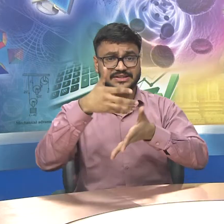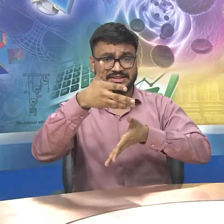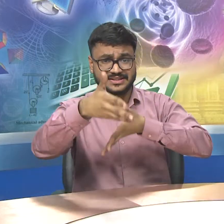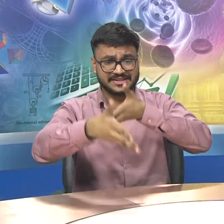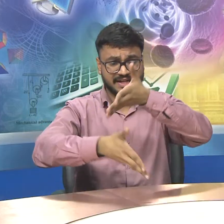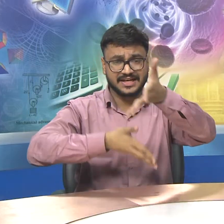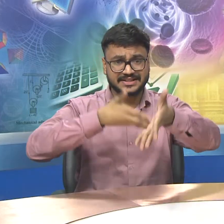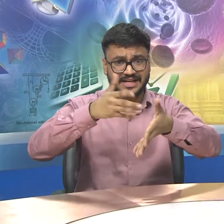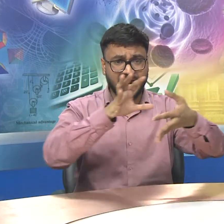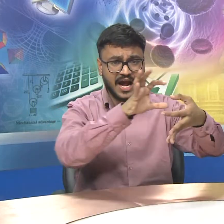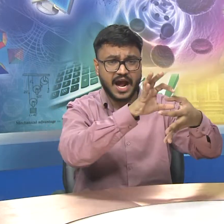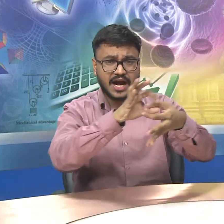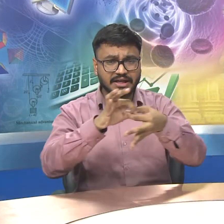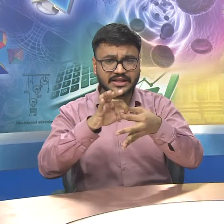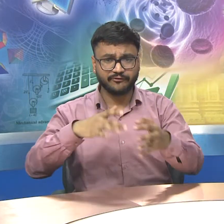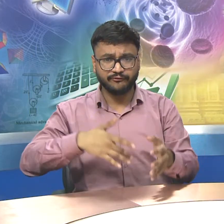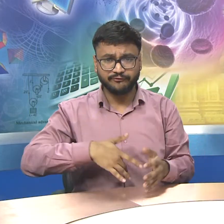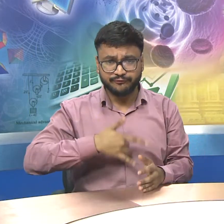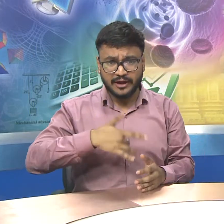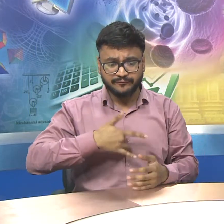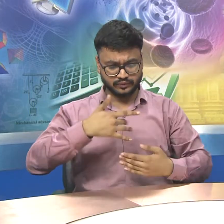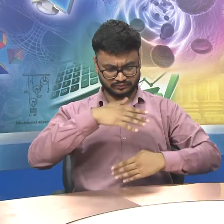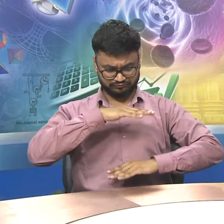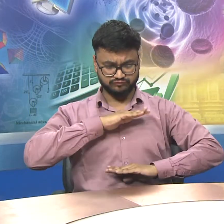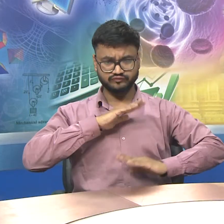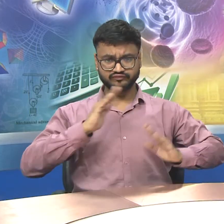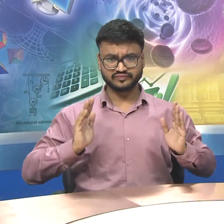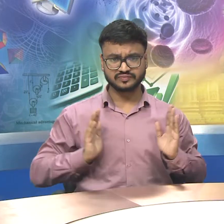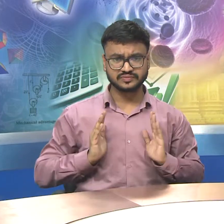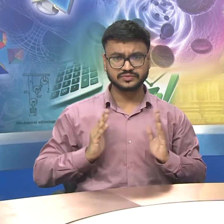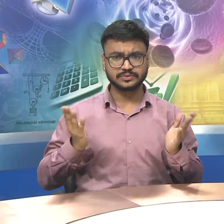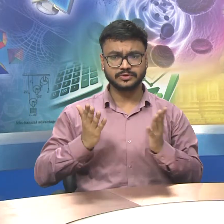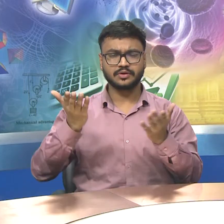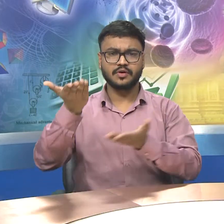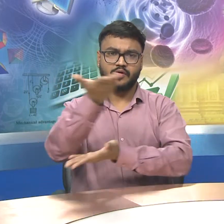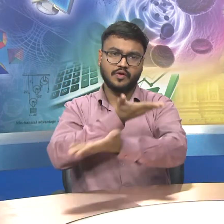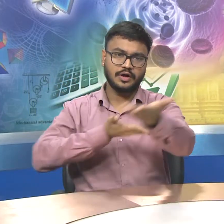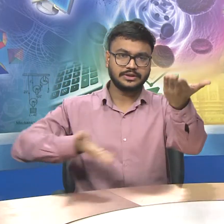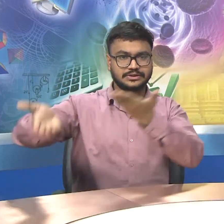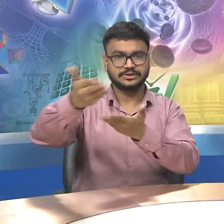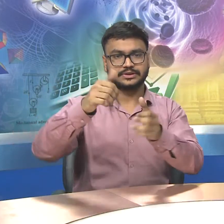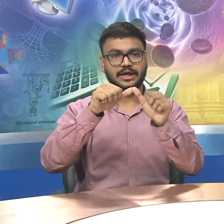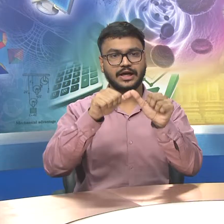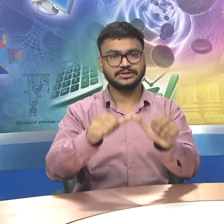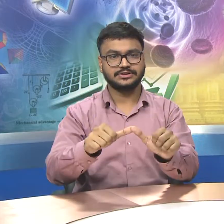Next is signs related to feeling, which is near the chest level.